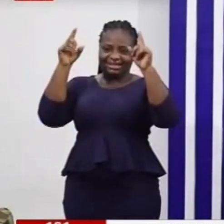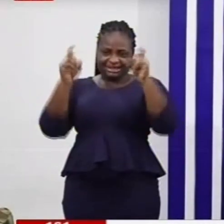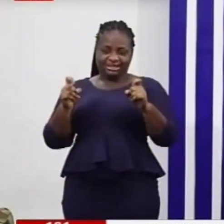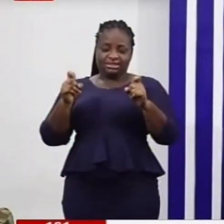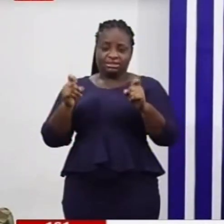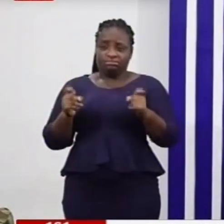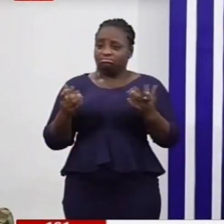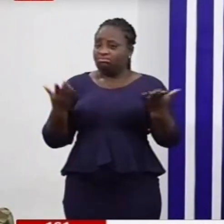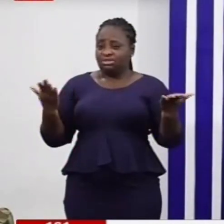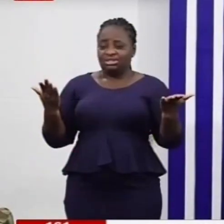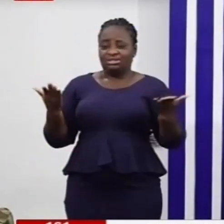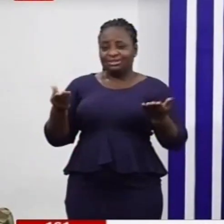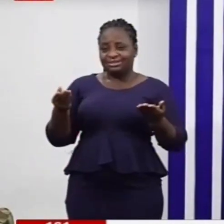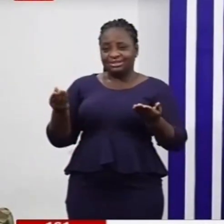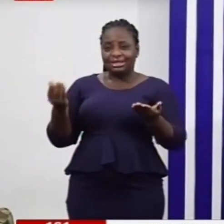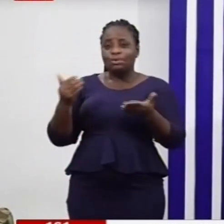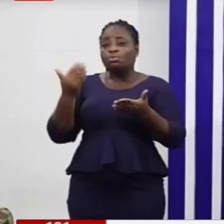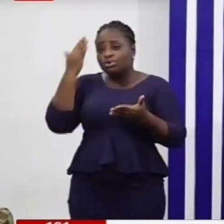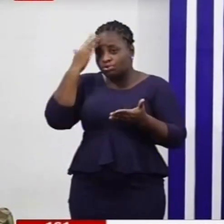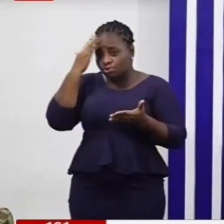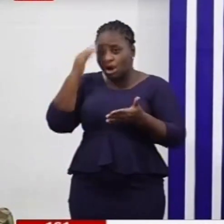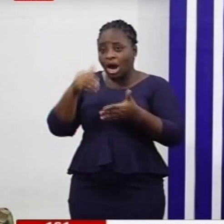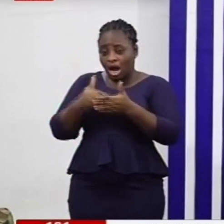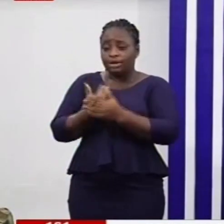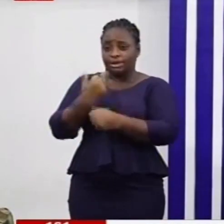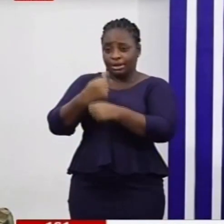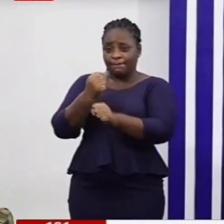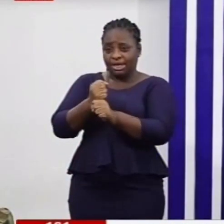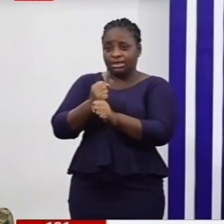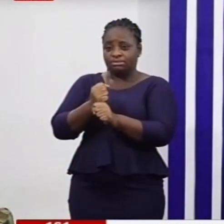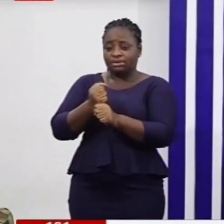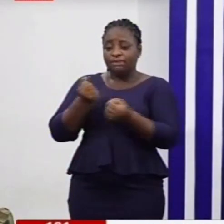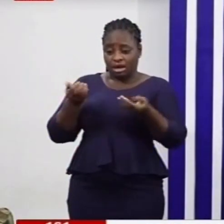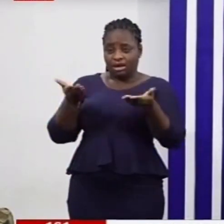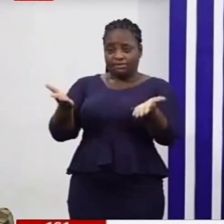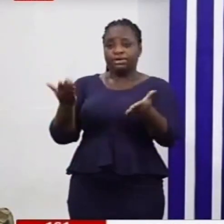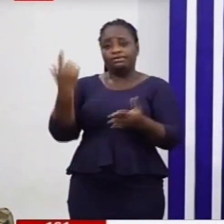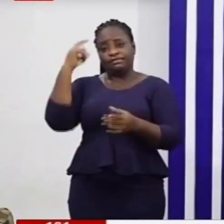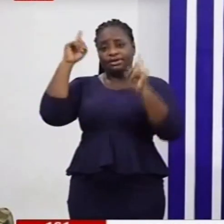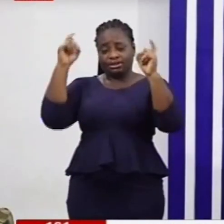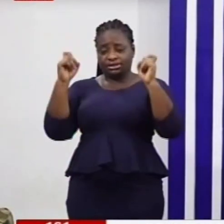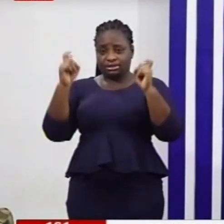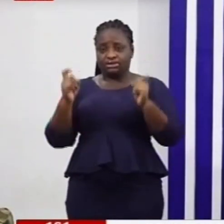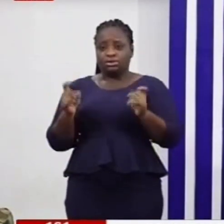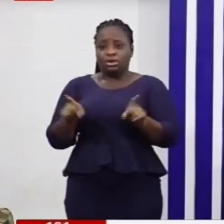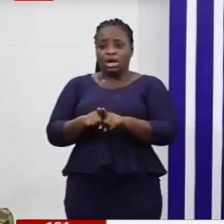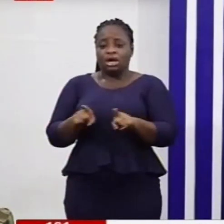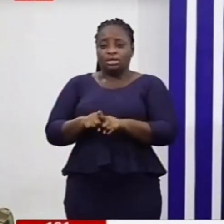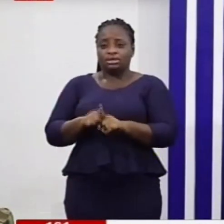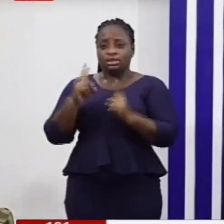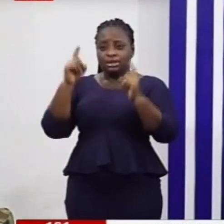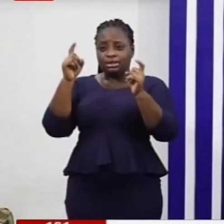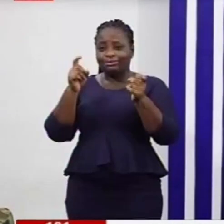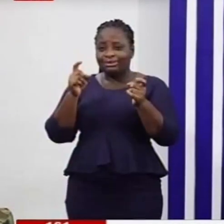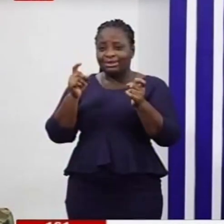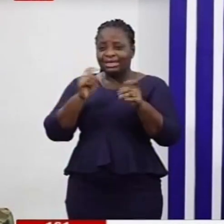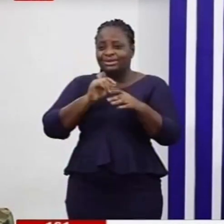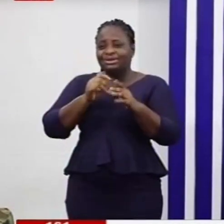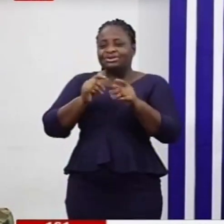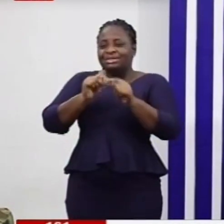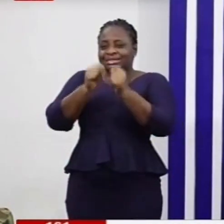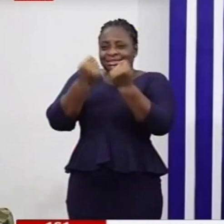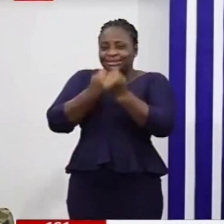already the engagements have started on how they can make themselves available for the testing while they are being traced. Teams have been trained across the